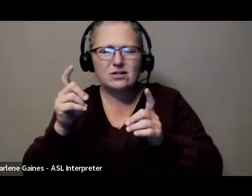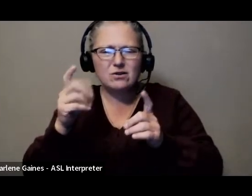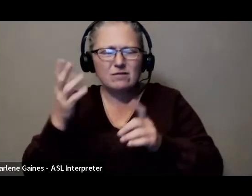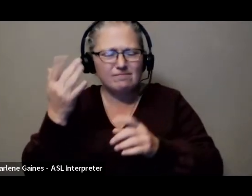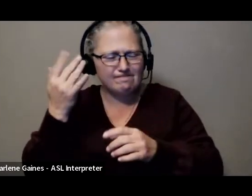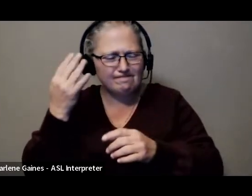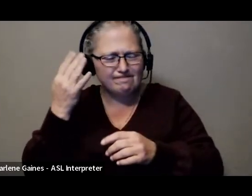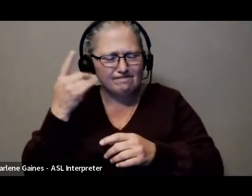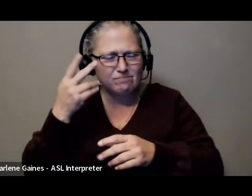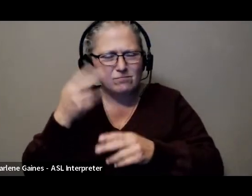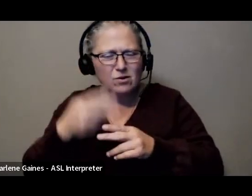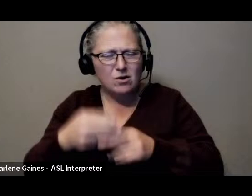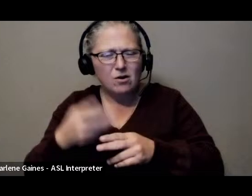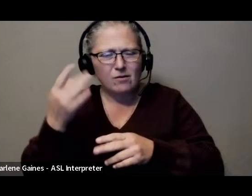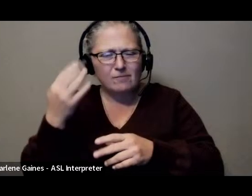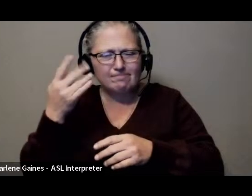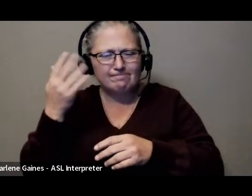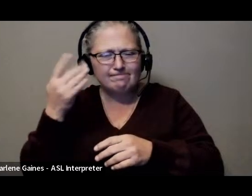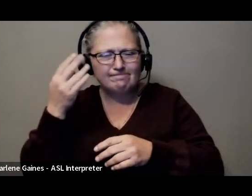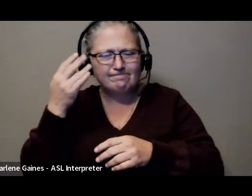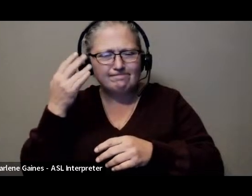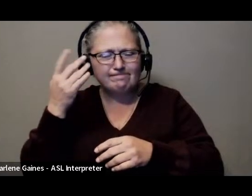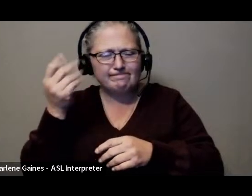it, the